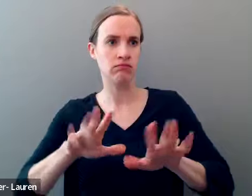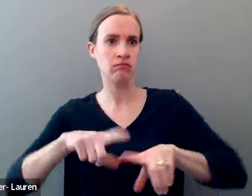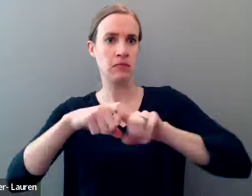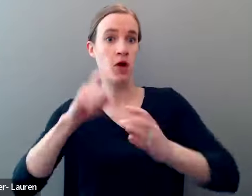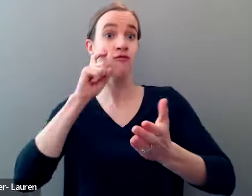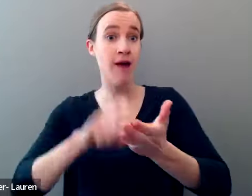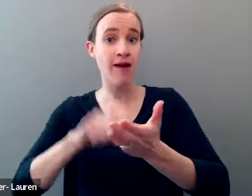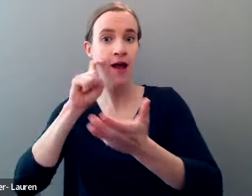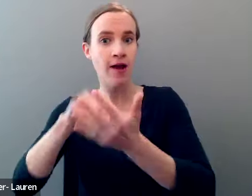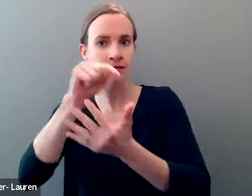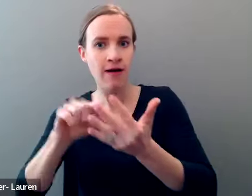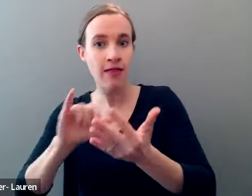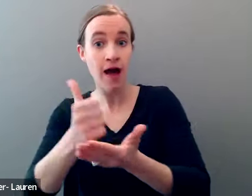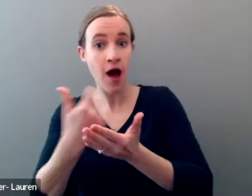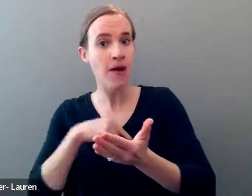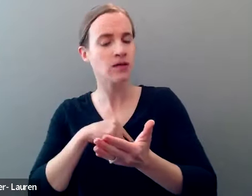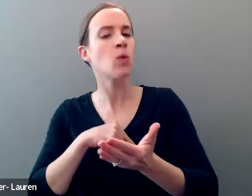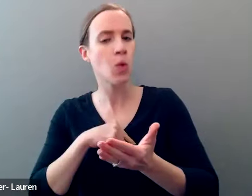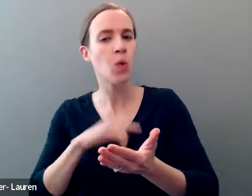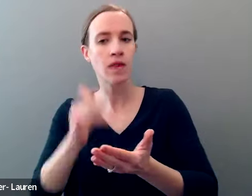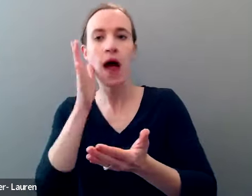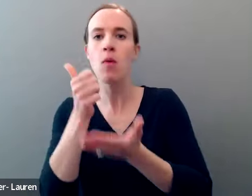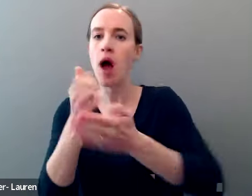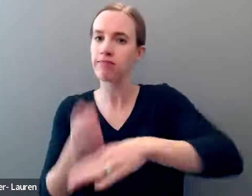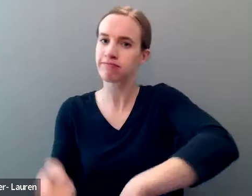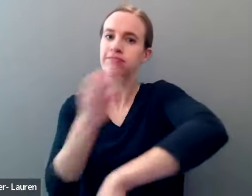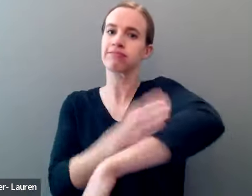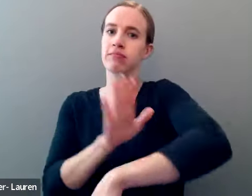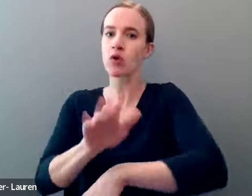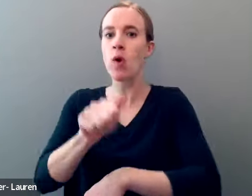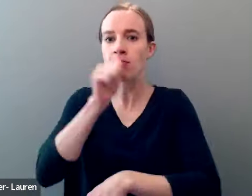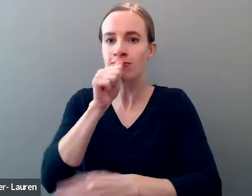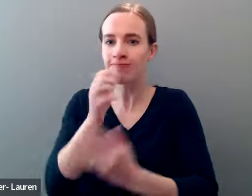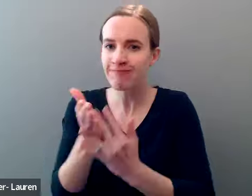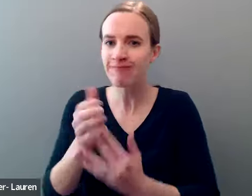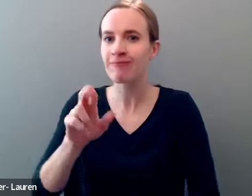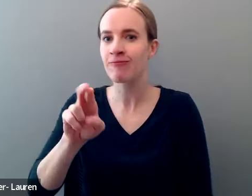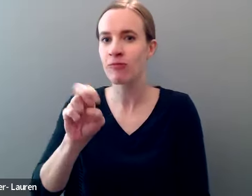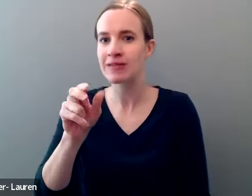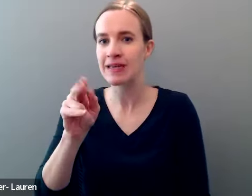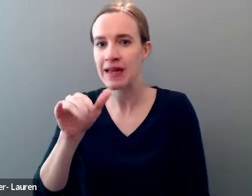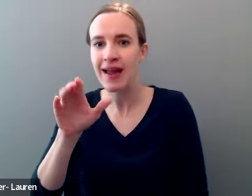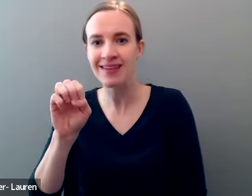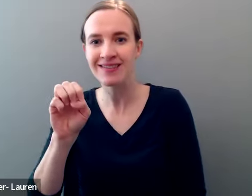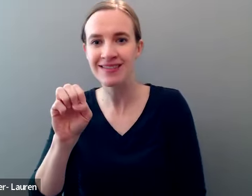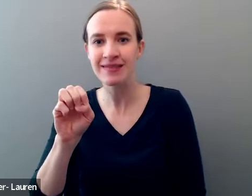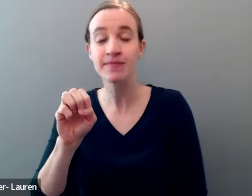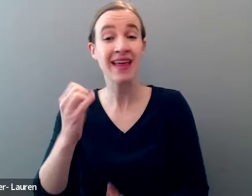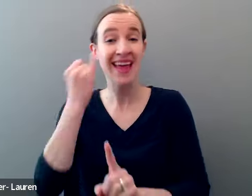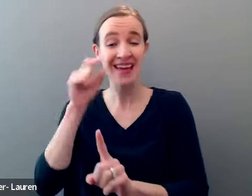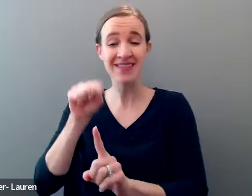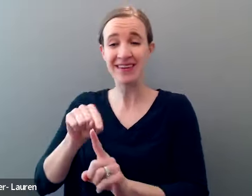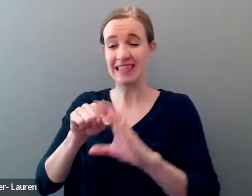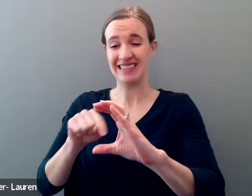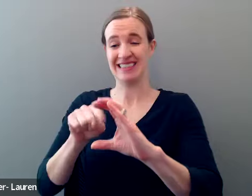that enhances our resiliency. And it puts little pennies in our resiliency bank. And